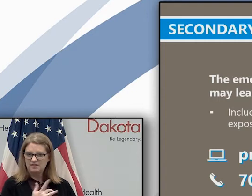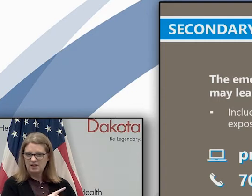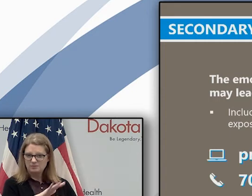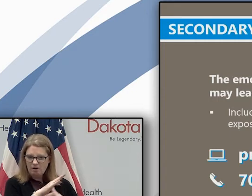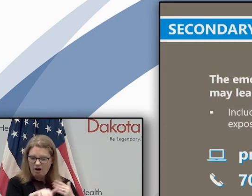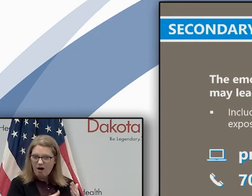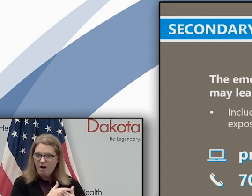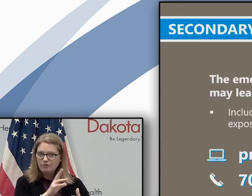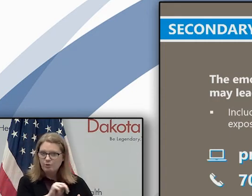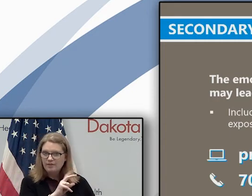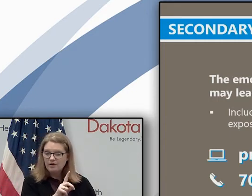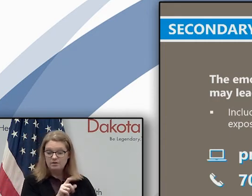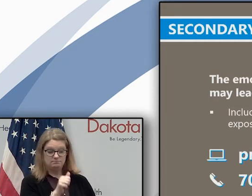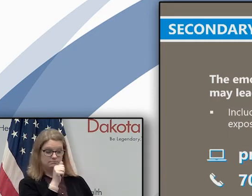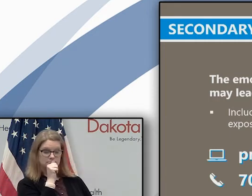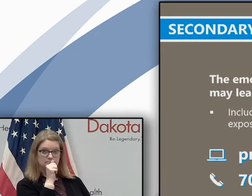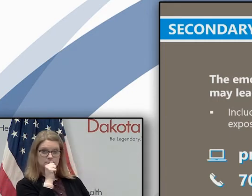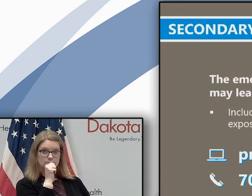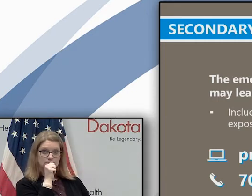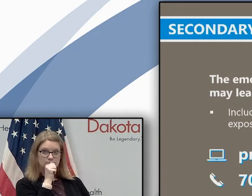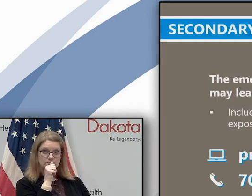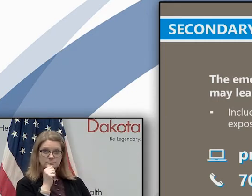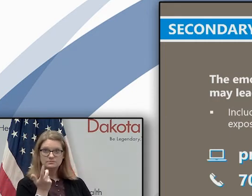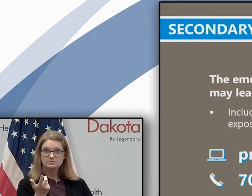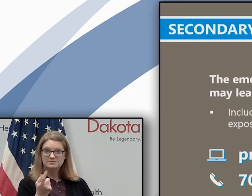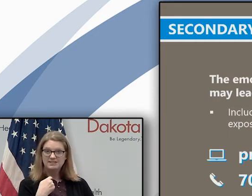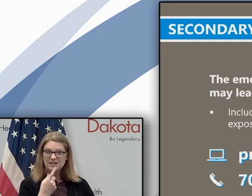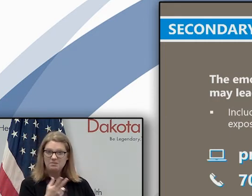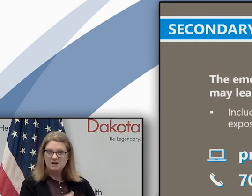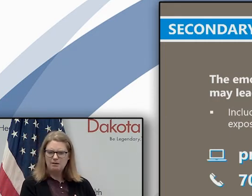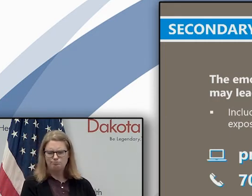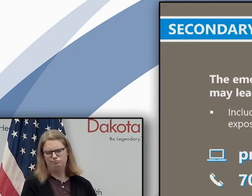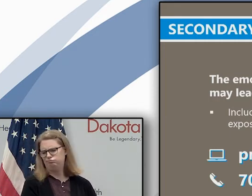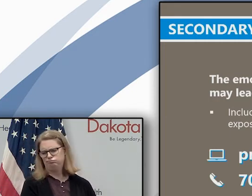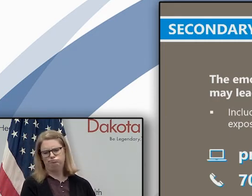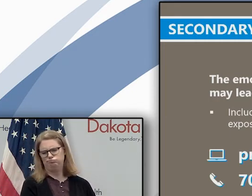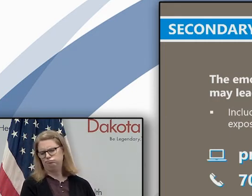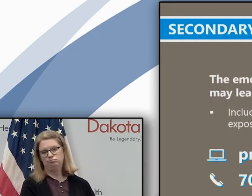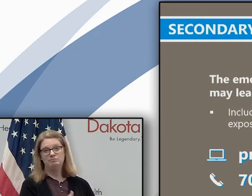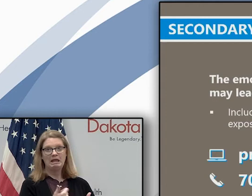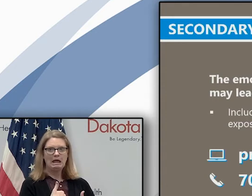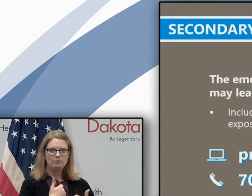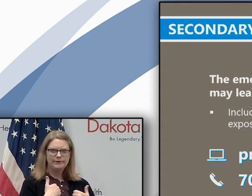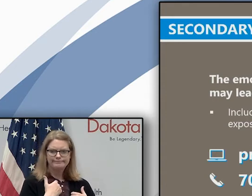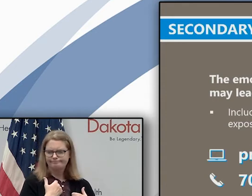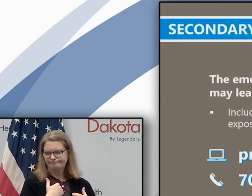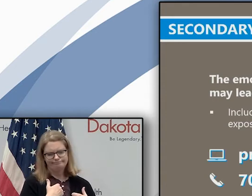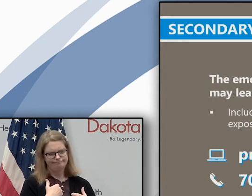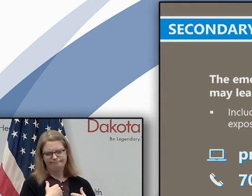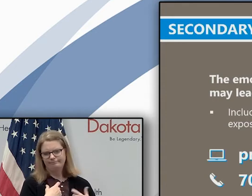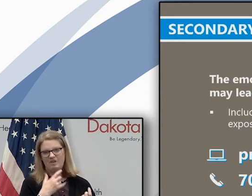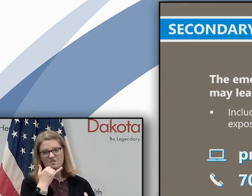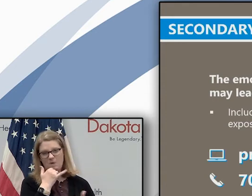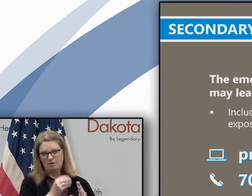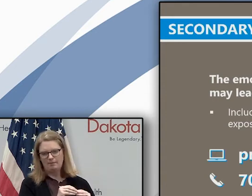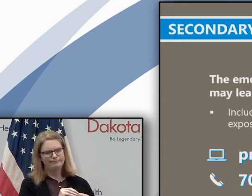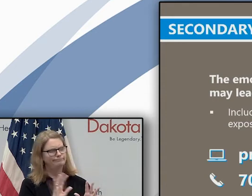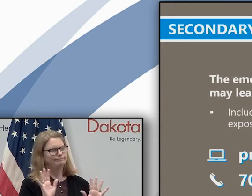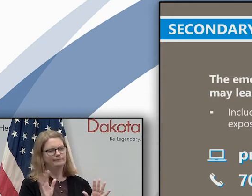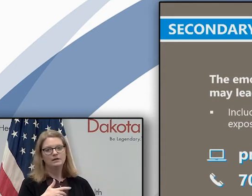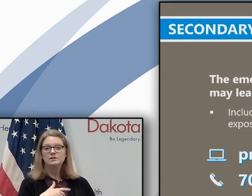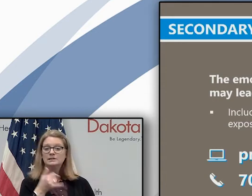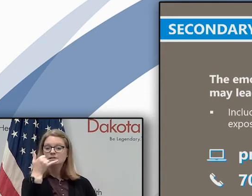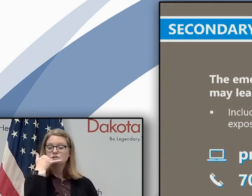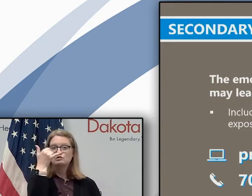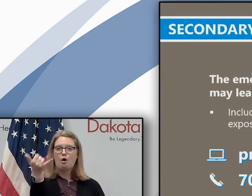Dakotans. When we say confidential, it means you don't even have to say your name. You don't have to give an address. You don't have to give anything. You just call up and